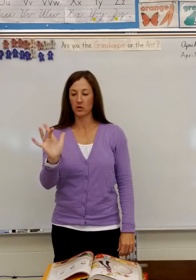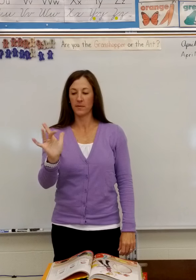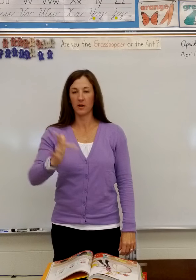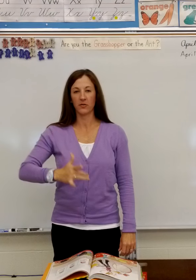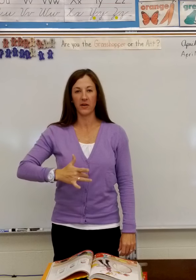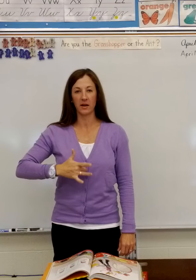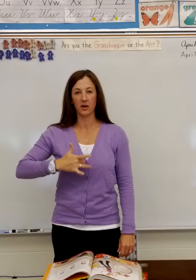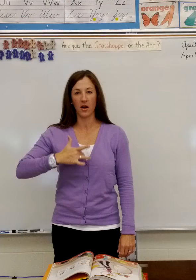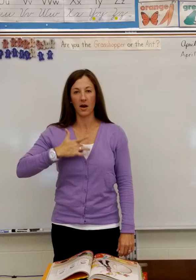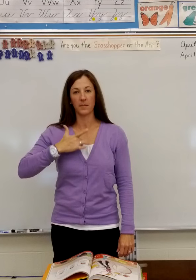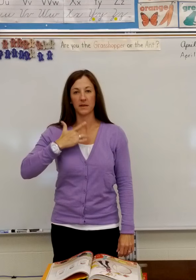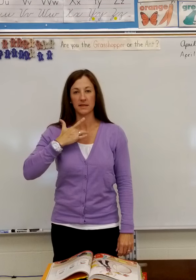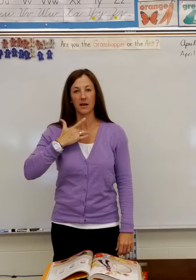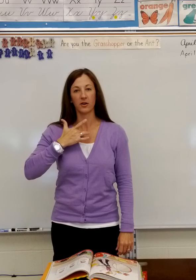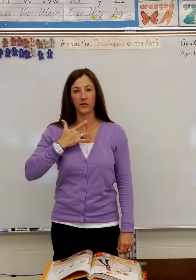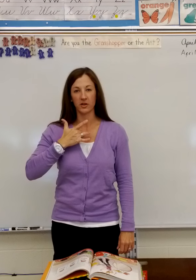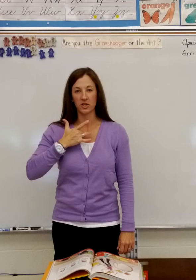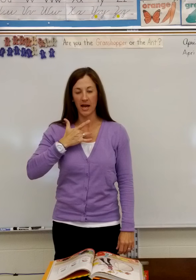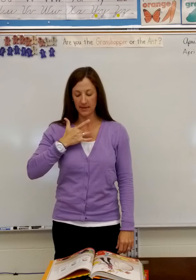middle finger up the center of your chest.